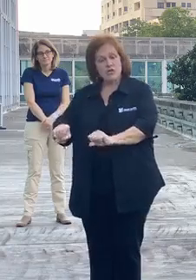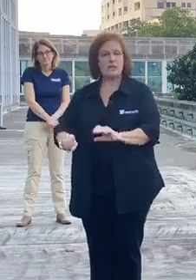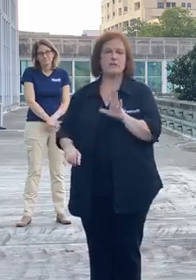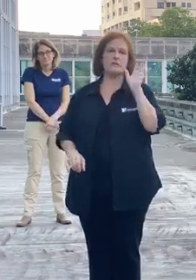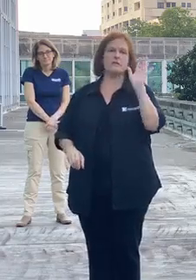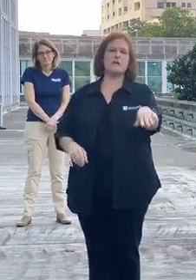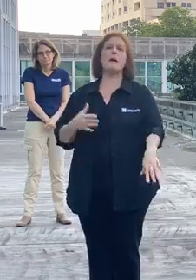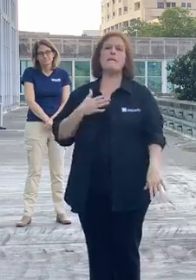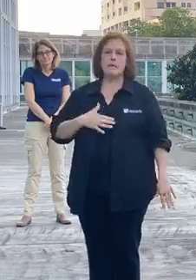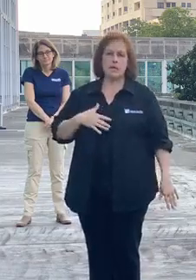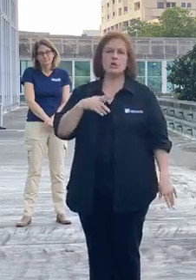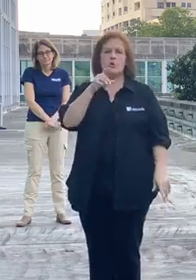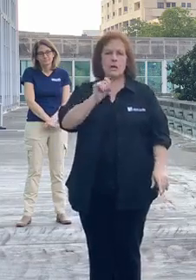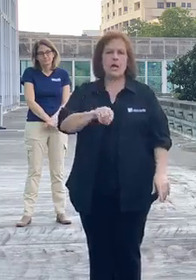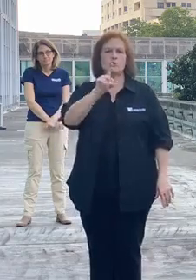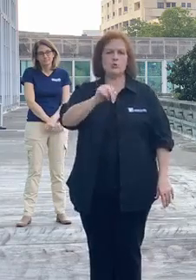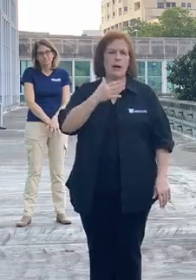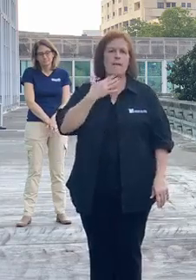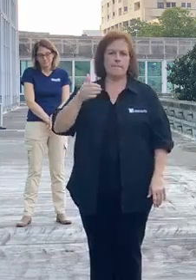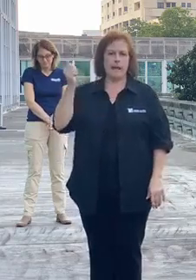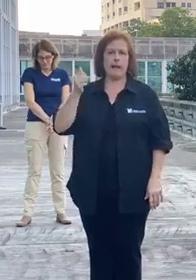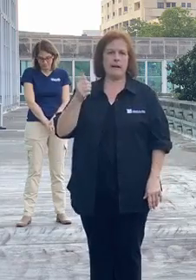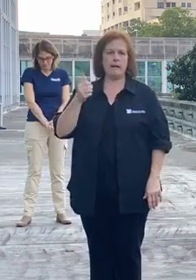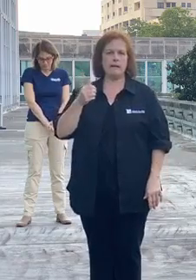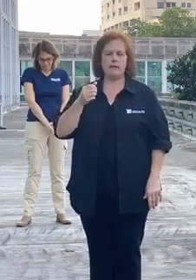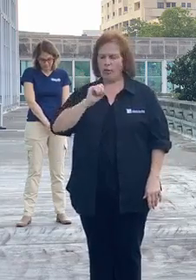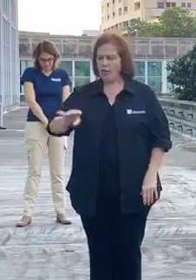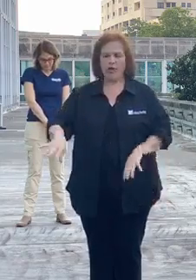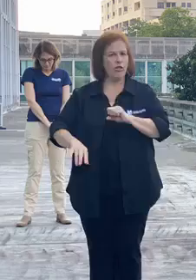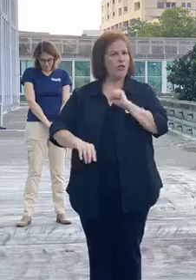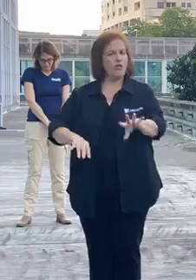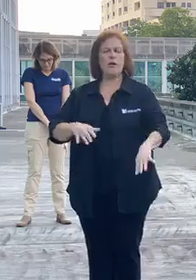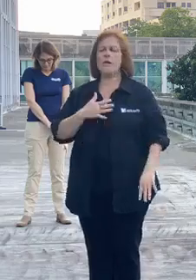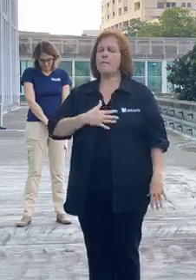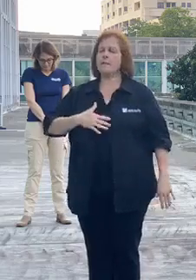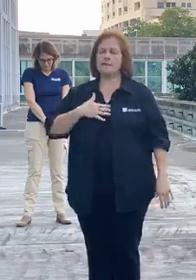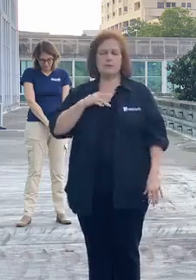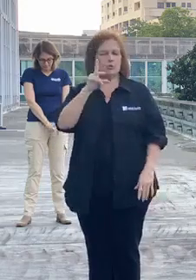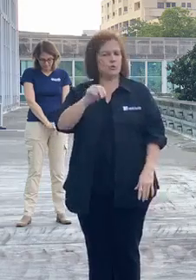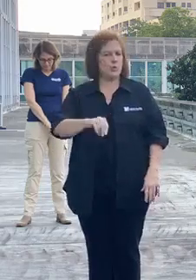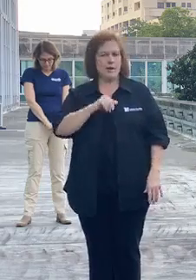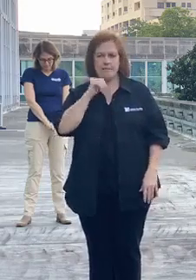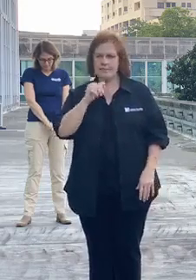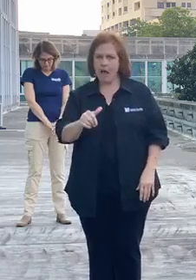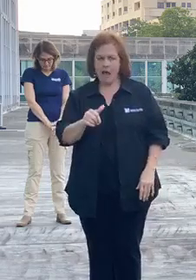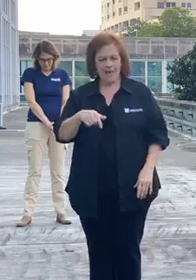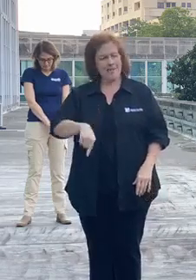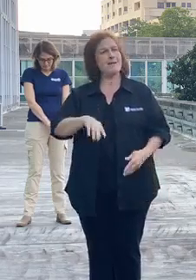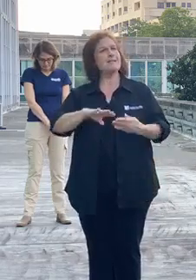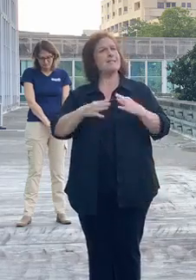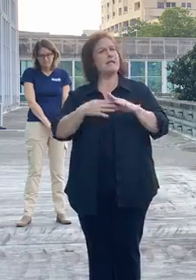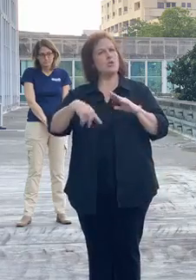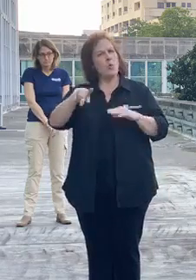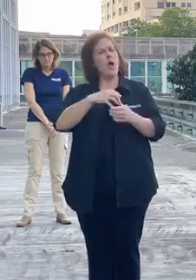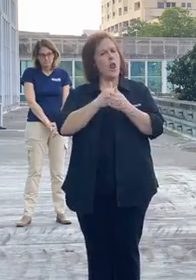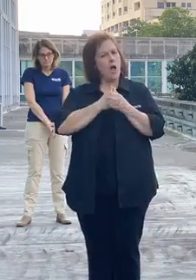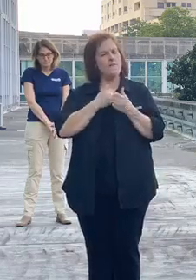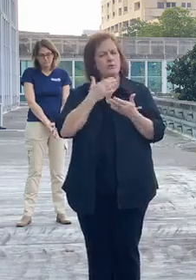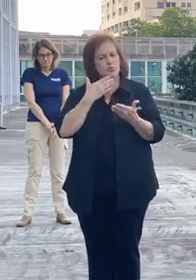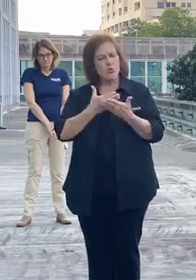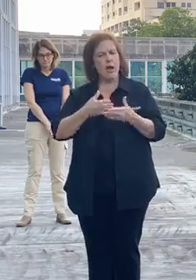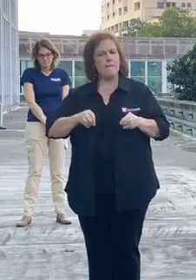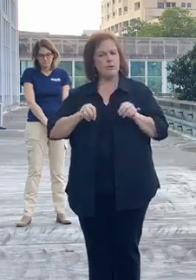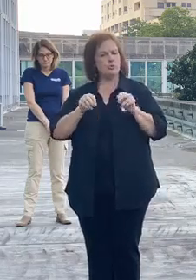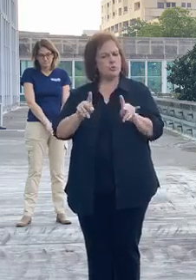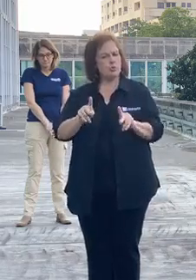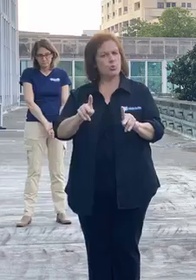can do better. We can do better. So please do not litter the city that you love. And this is a real